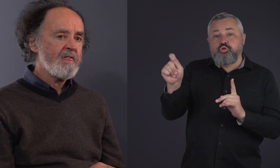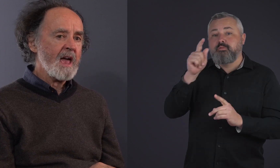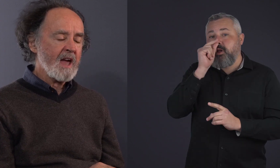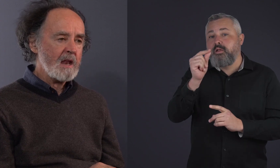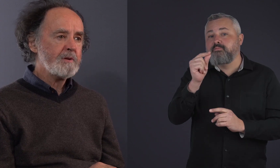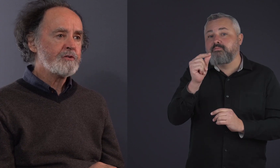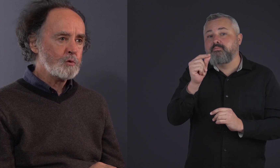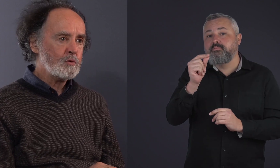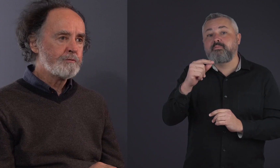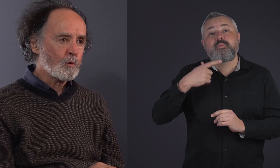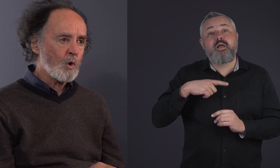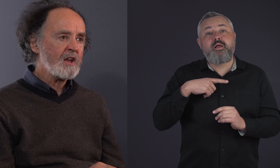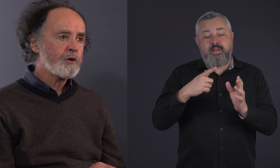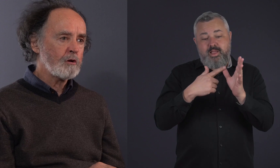they can be sued for assault.